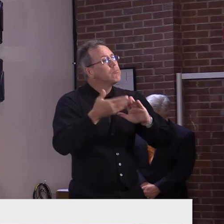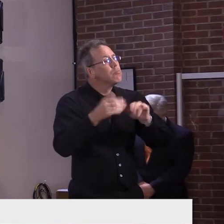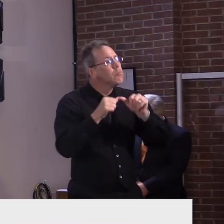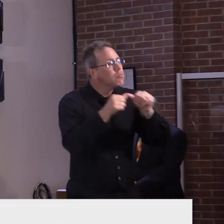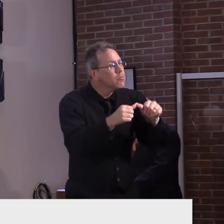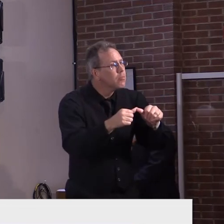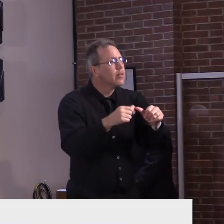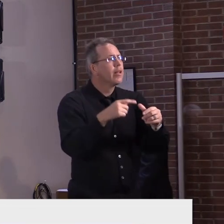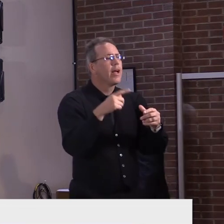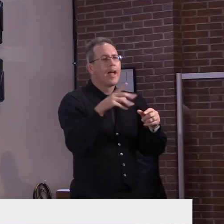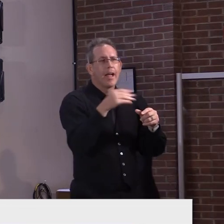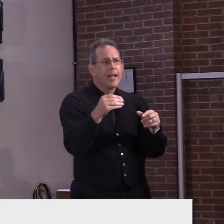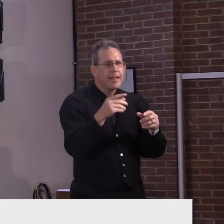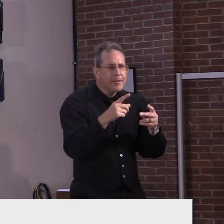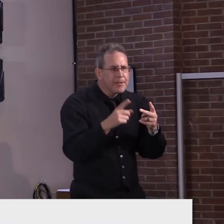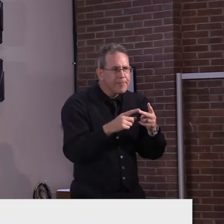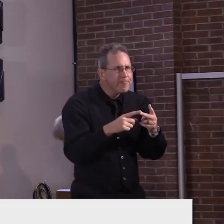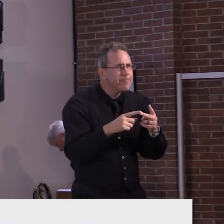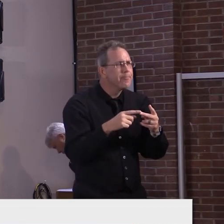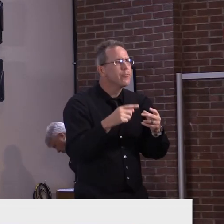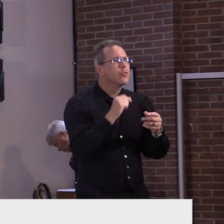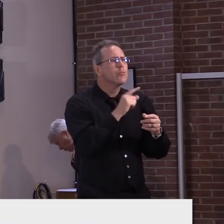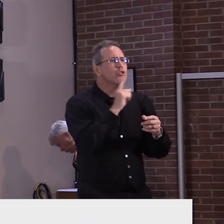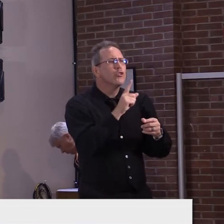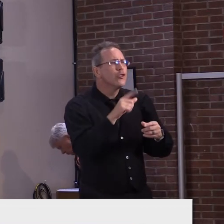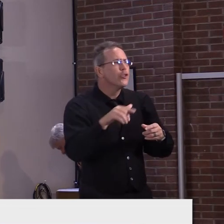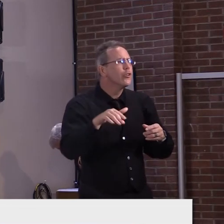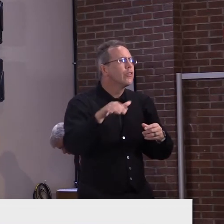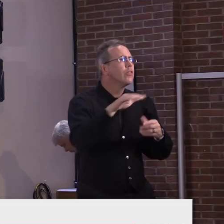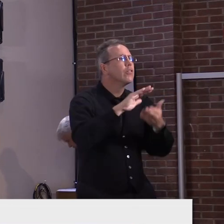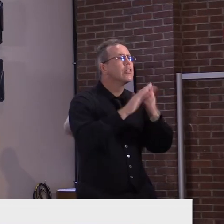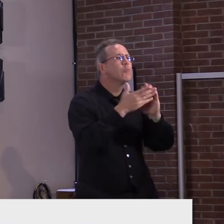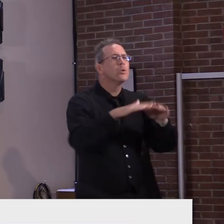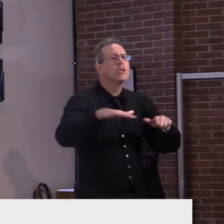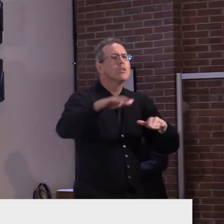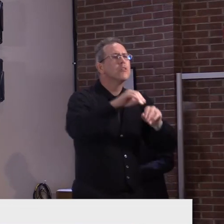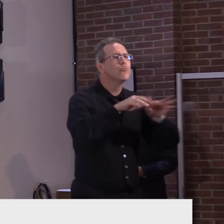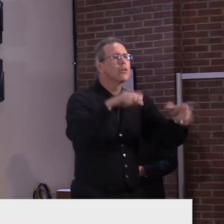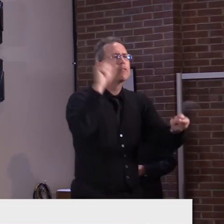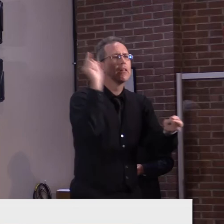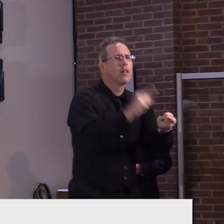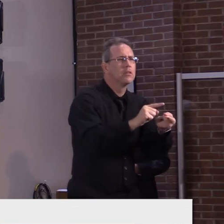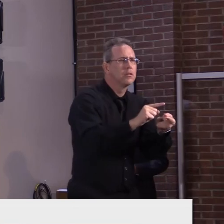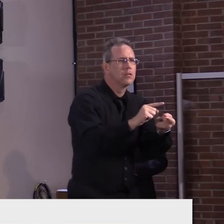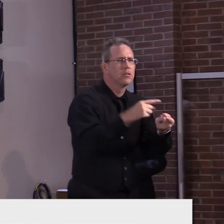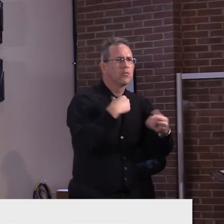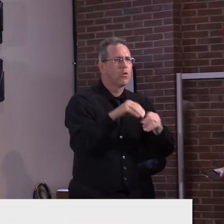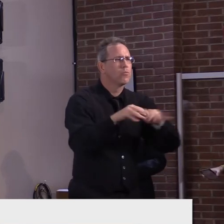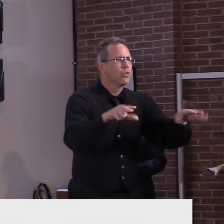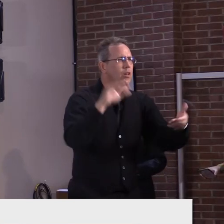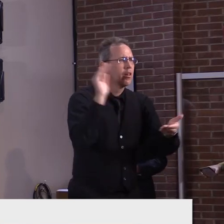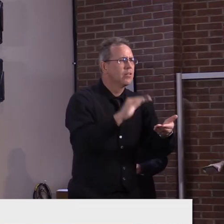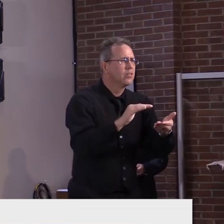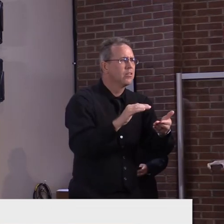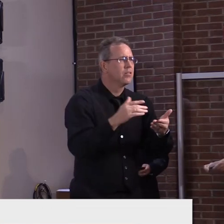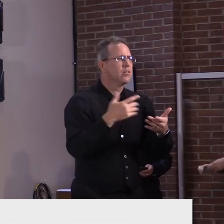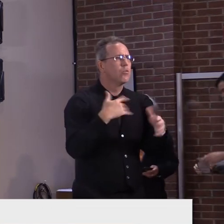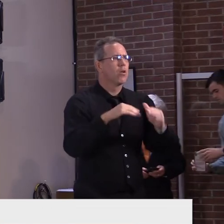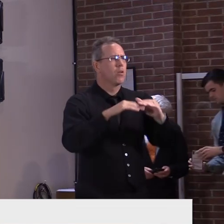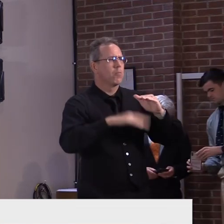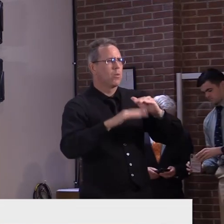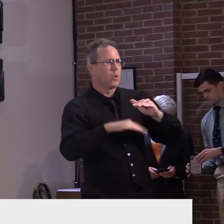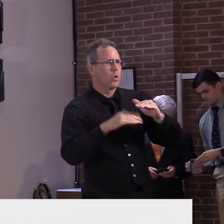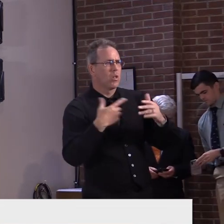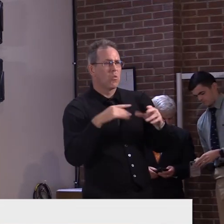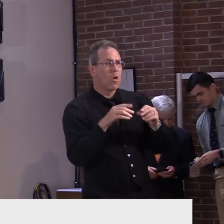levels of community transmission of virus are as depressed as we can get them, so that those who